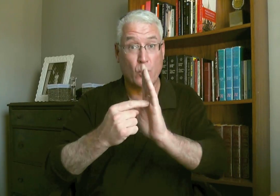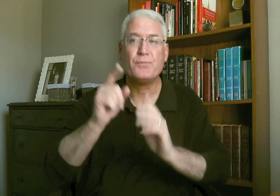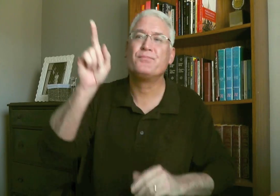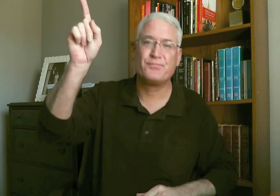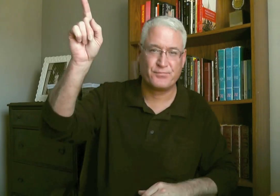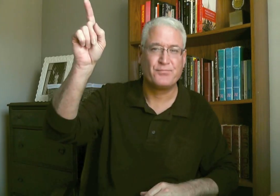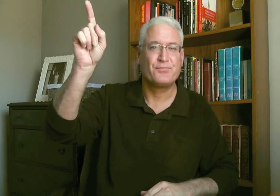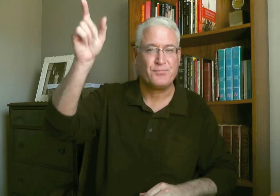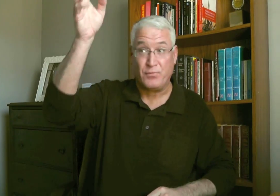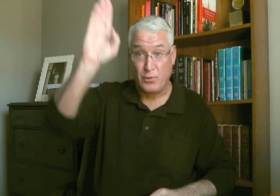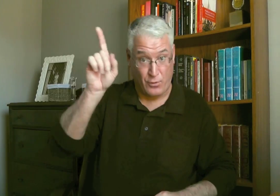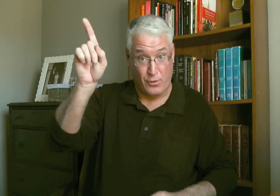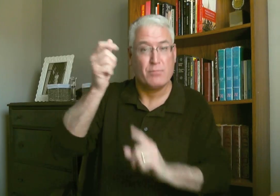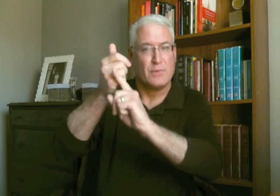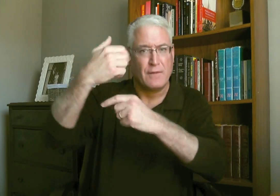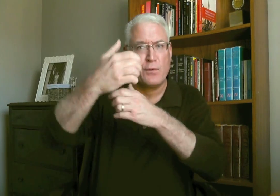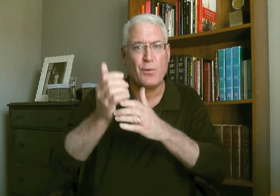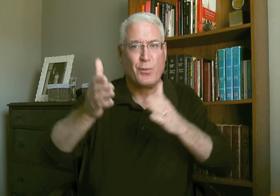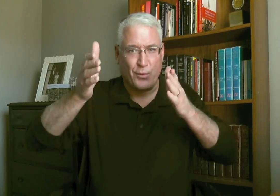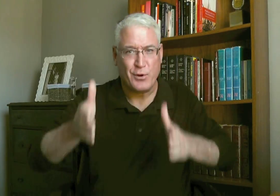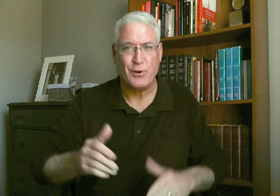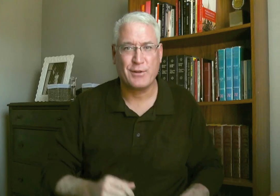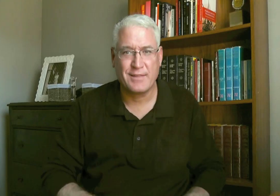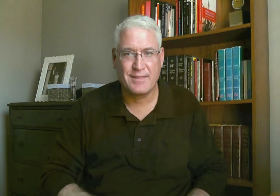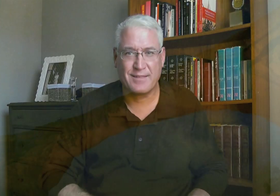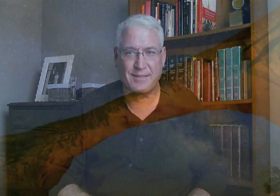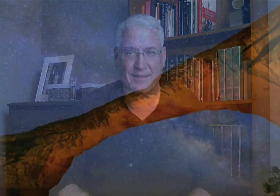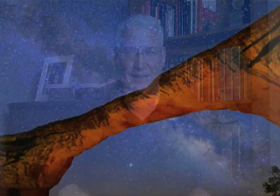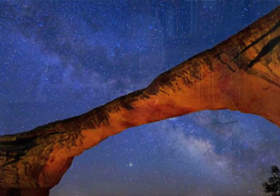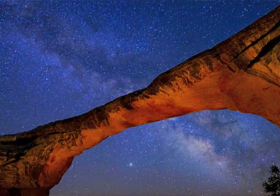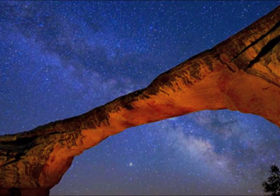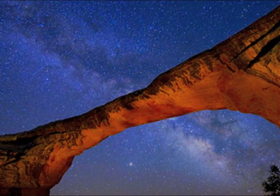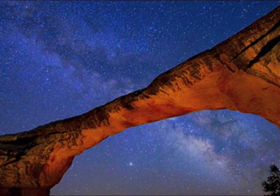the world that show that God, he is the creator.